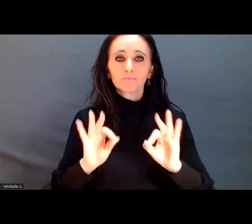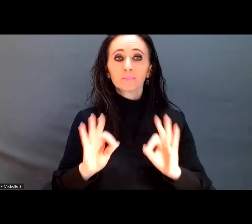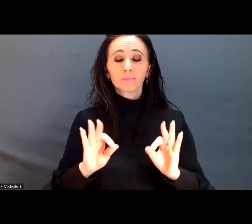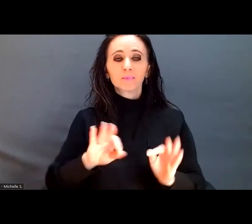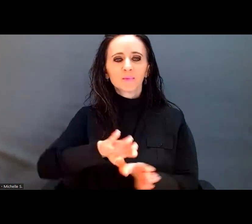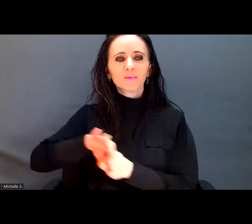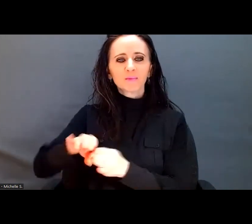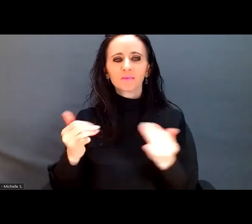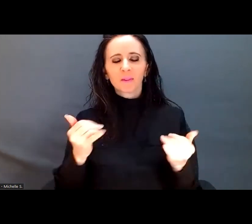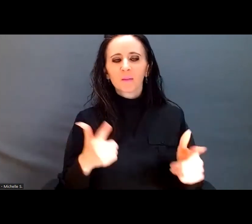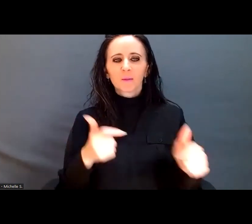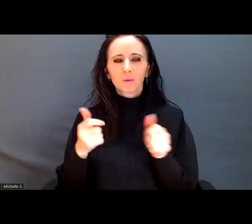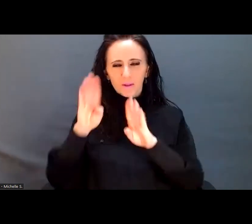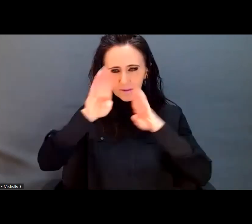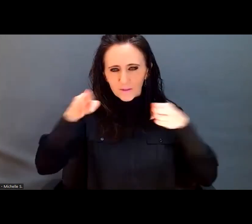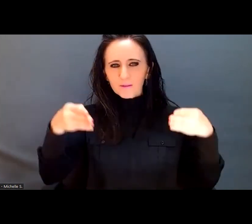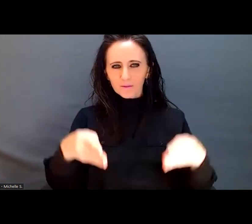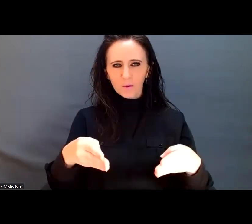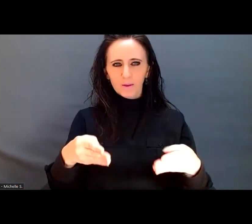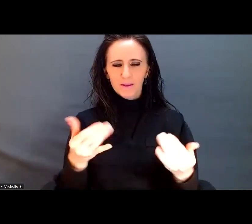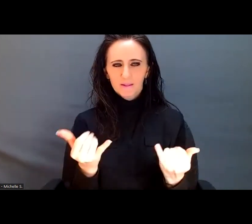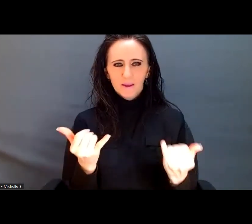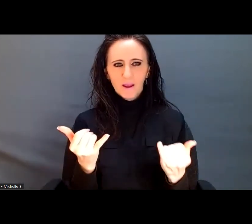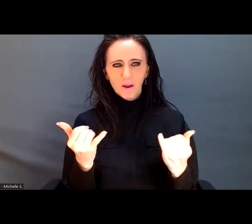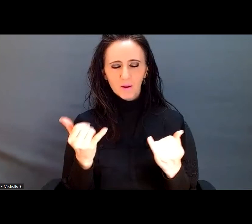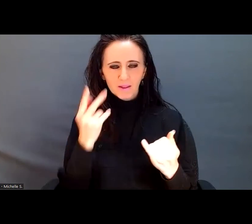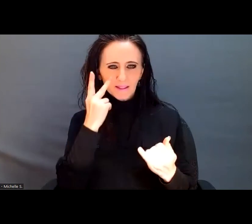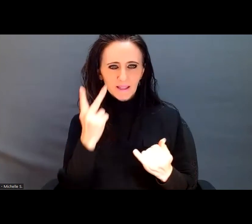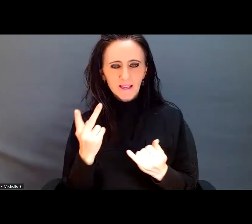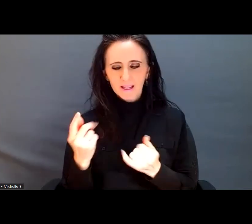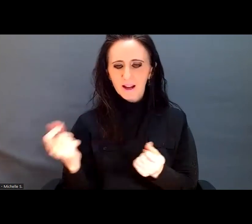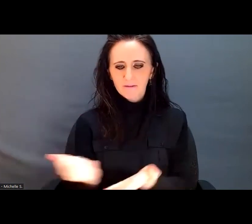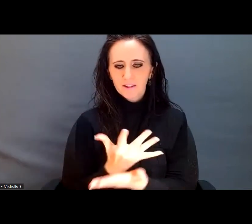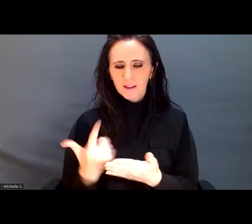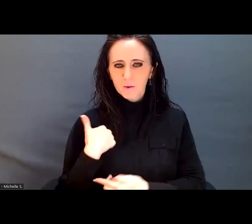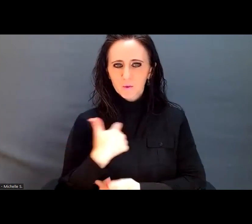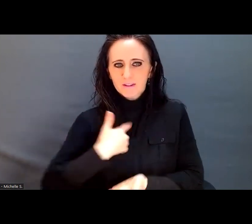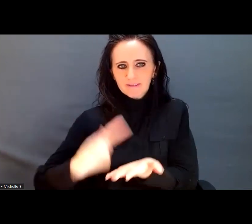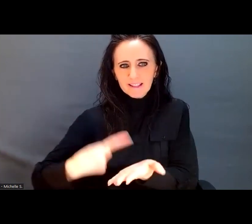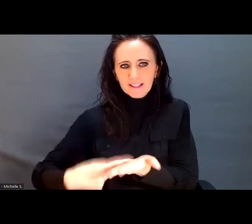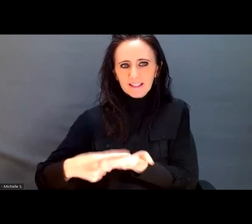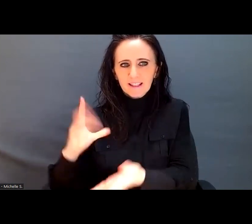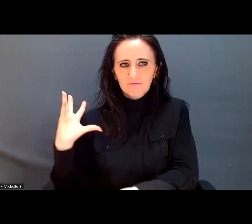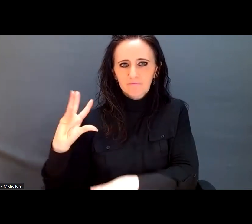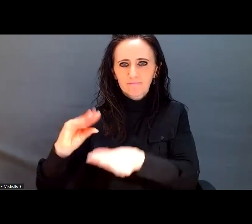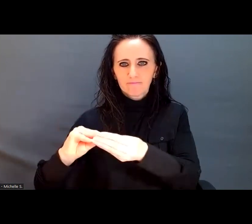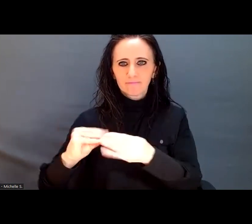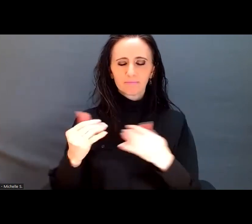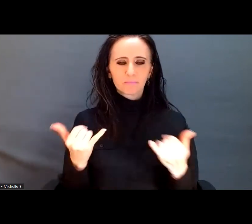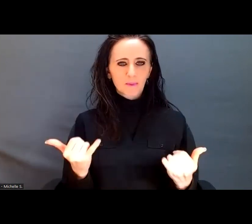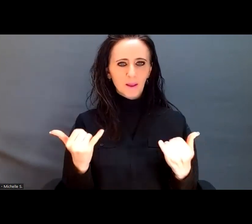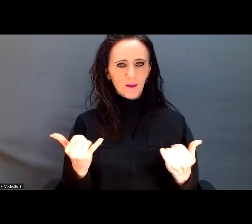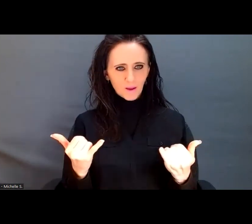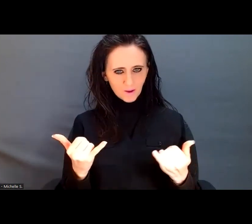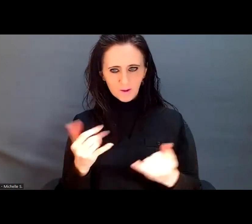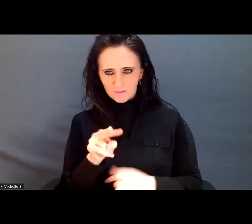focus point, and check in about where we are. We are running right along. We're right on time.